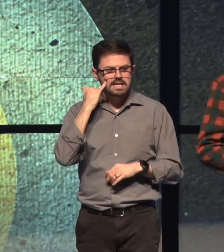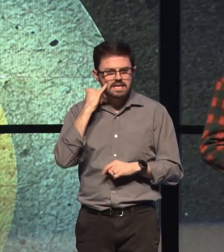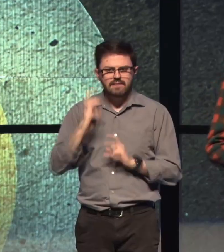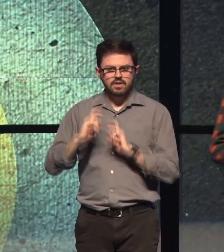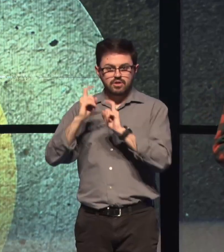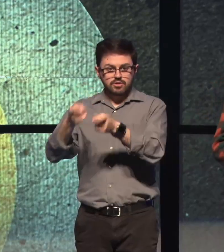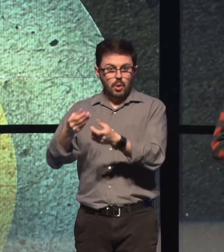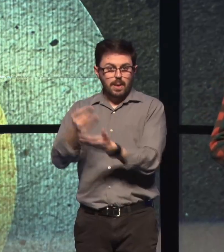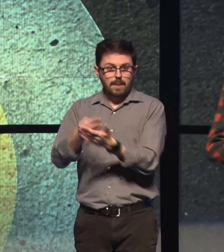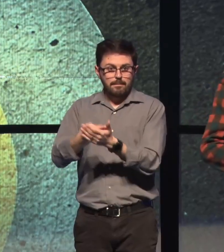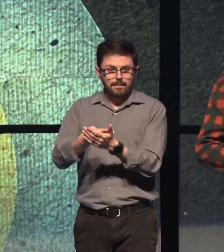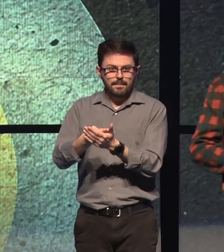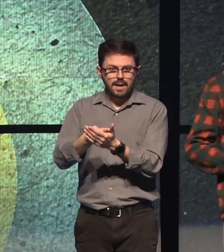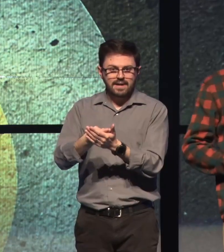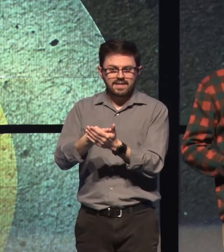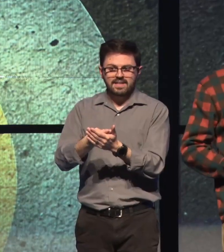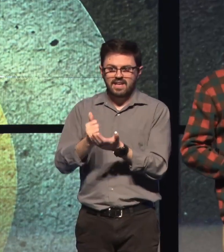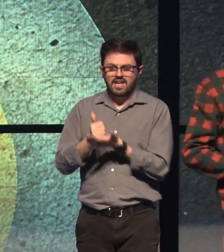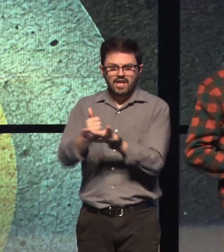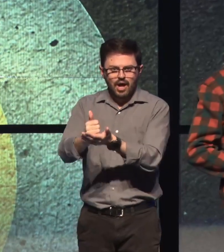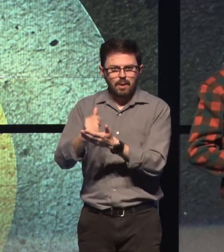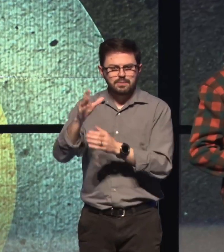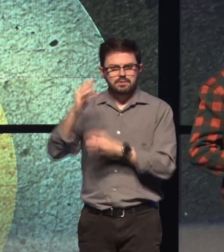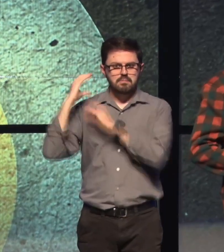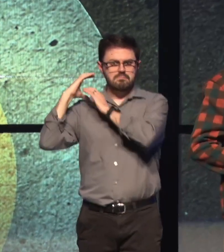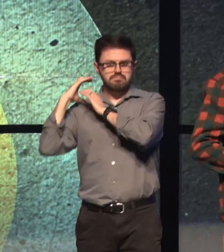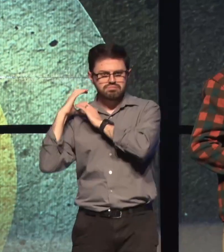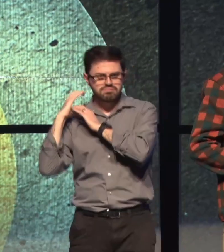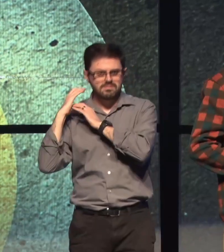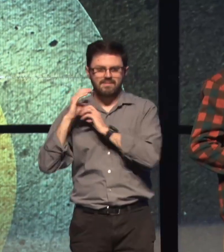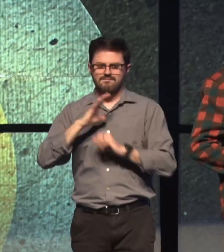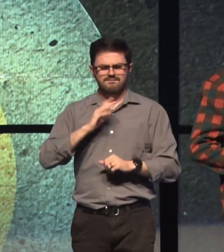another's burdens, then I say amen.